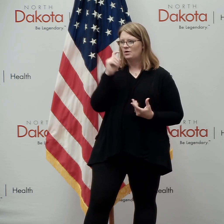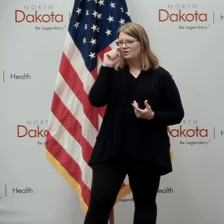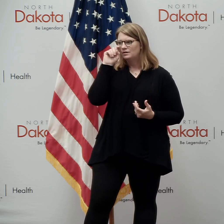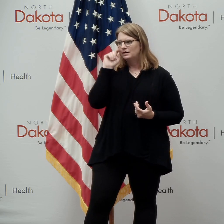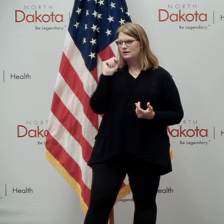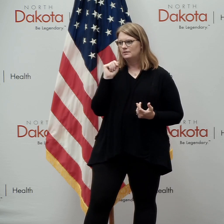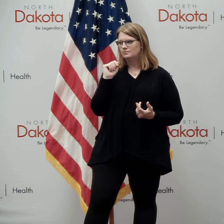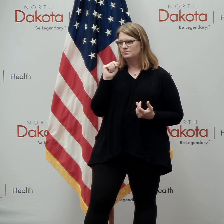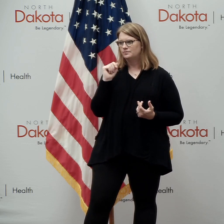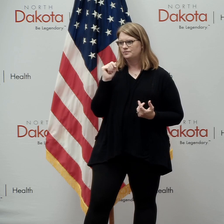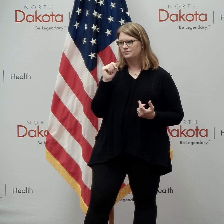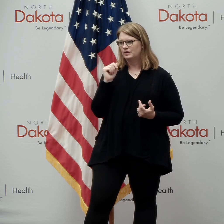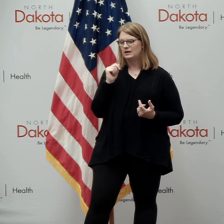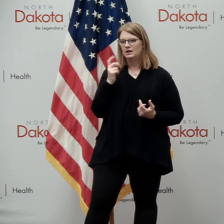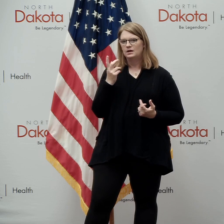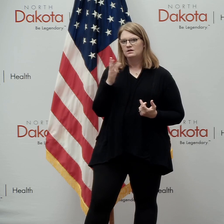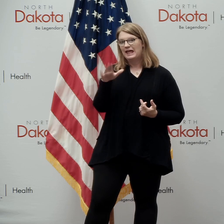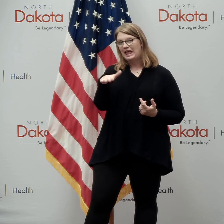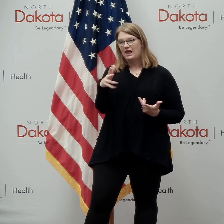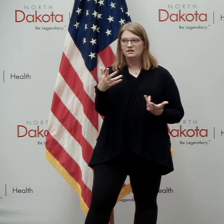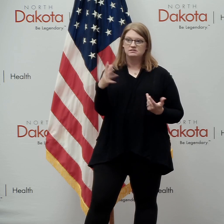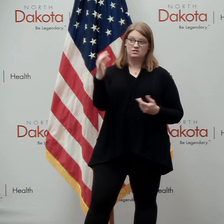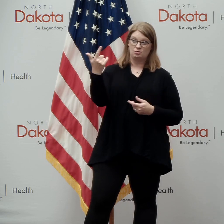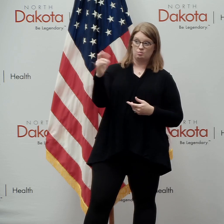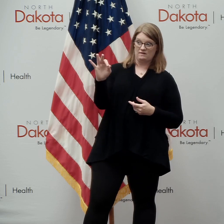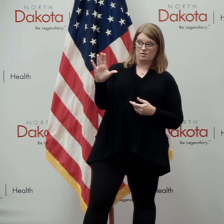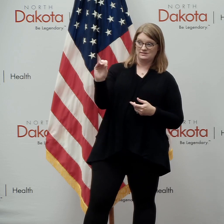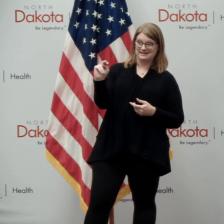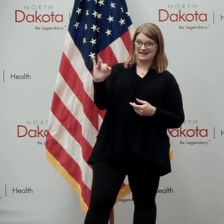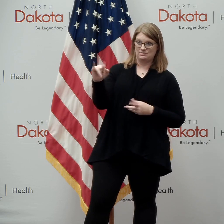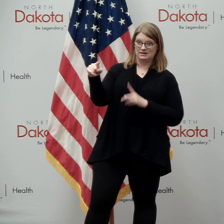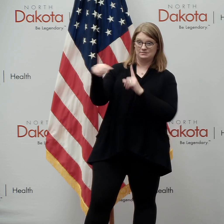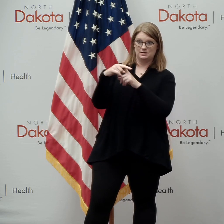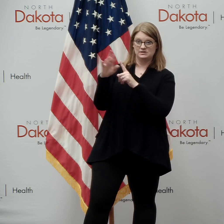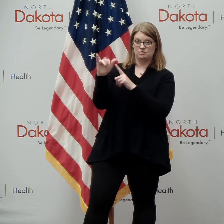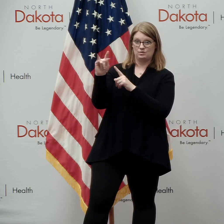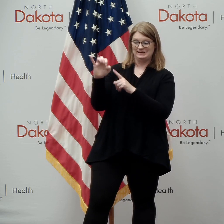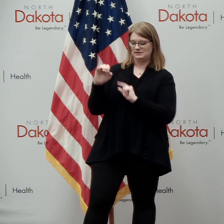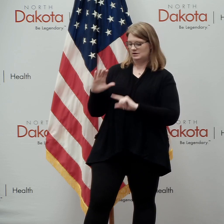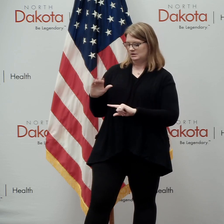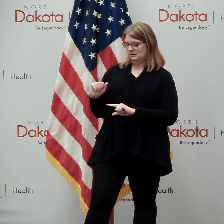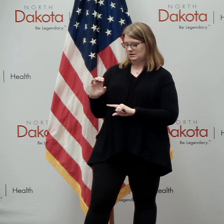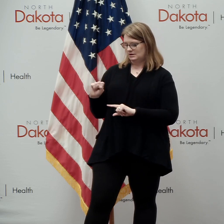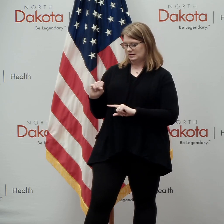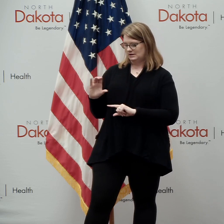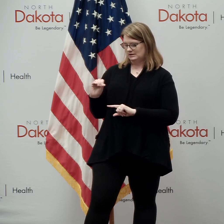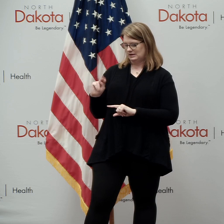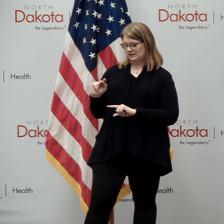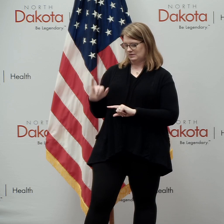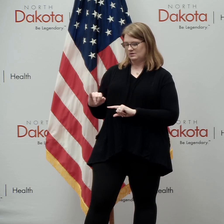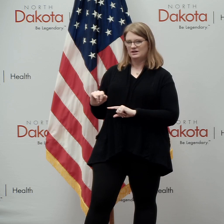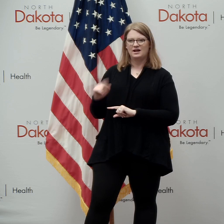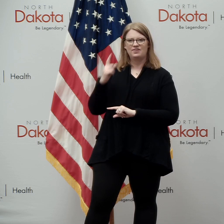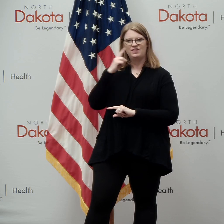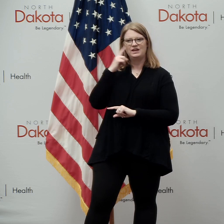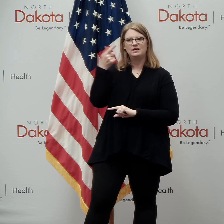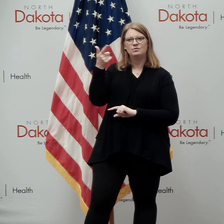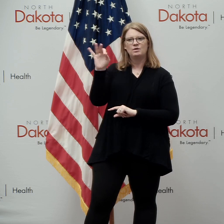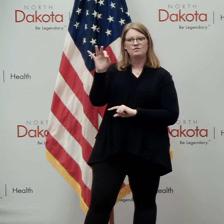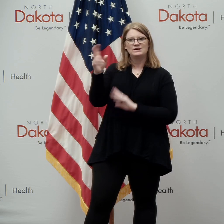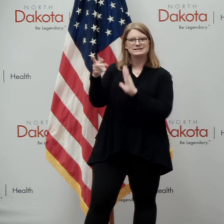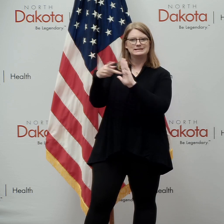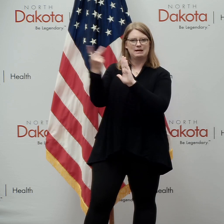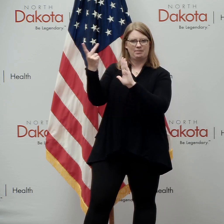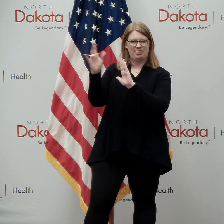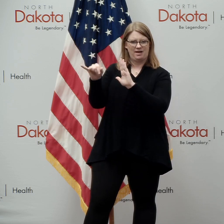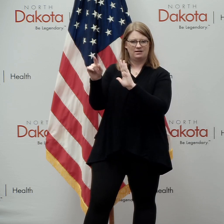So I think if you said, hey, look at Grand Forks County's positivity rate and Cass County's positivity rate, I think Grand Forks is more than double that of